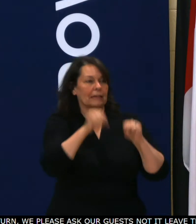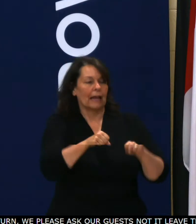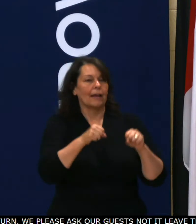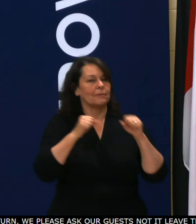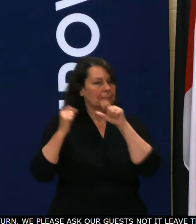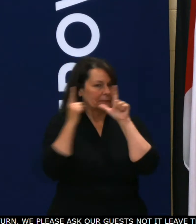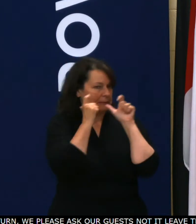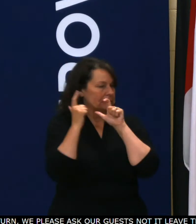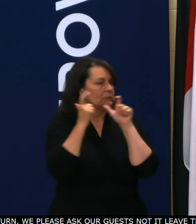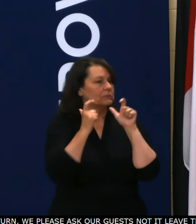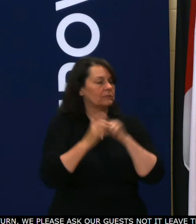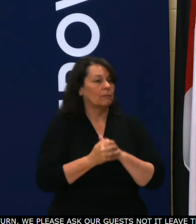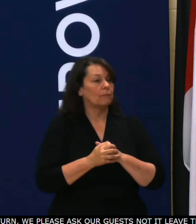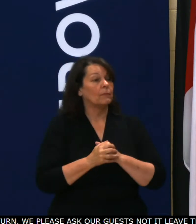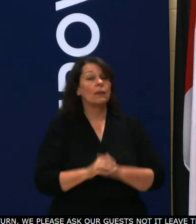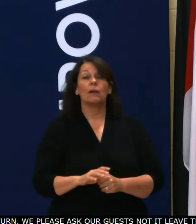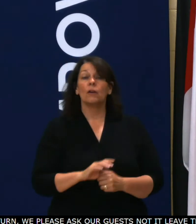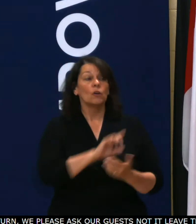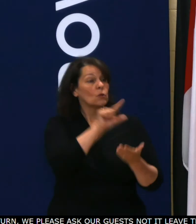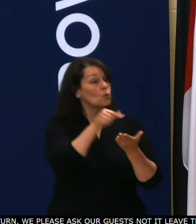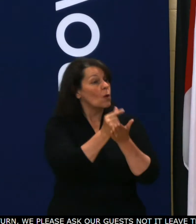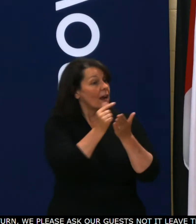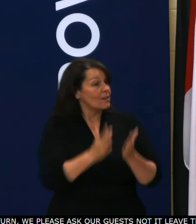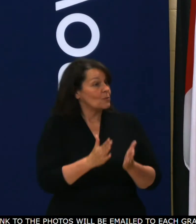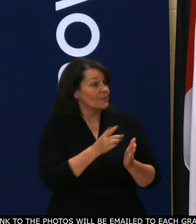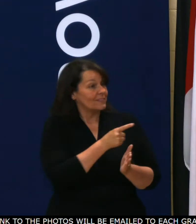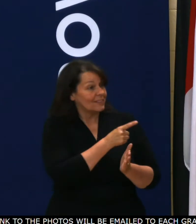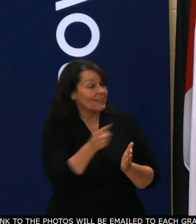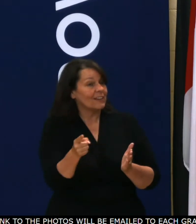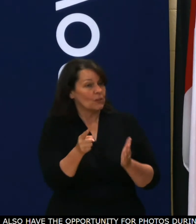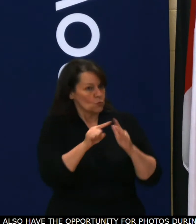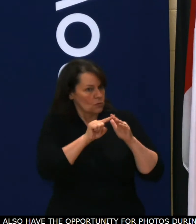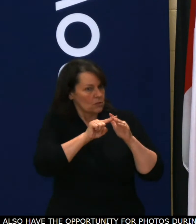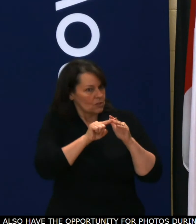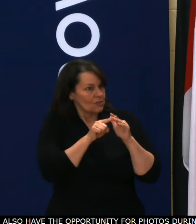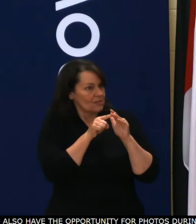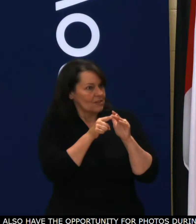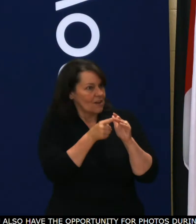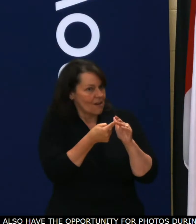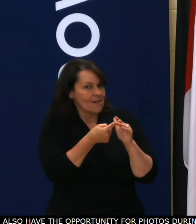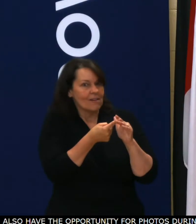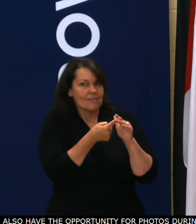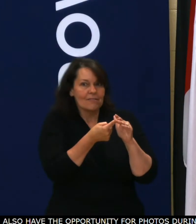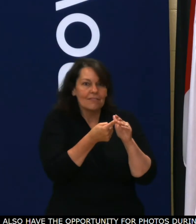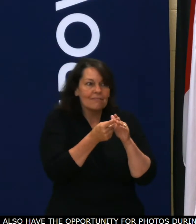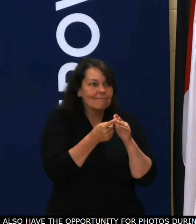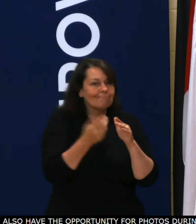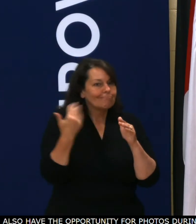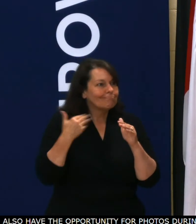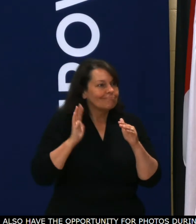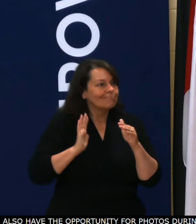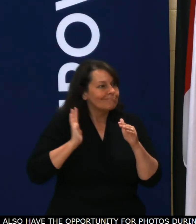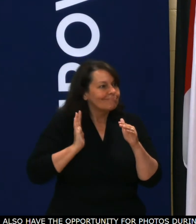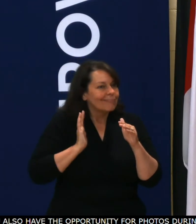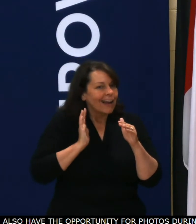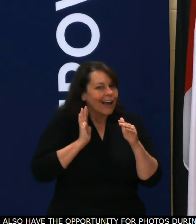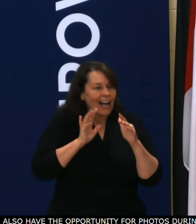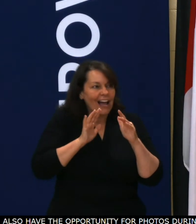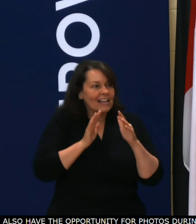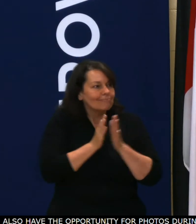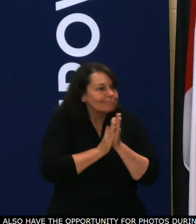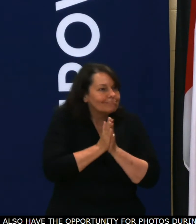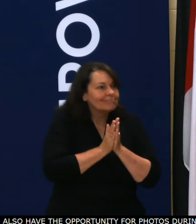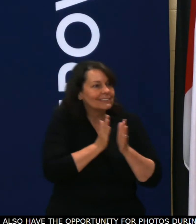To our graduates, when you began your learning journey with us, you were eager and curious and maybe a